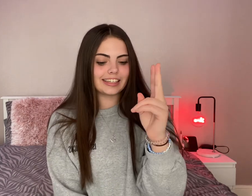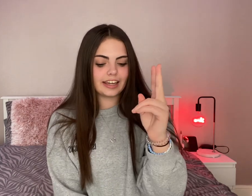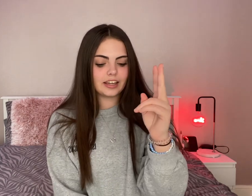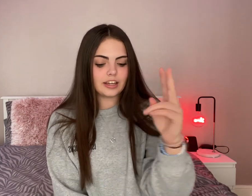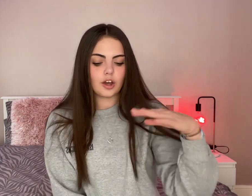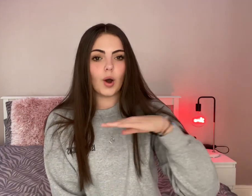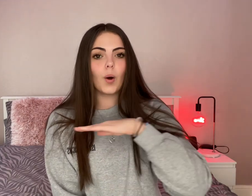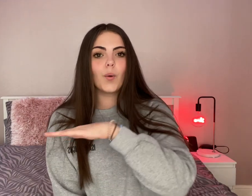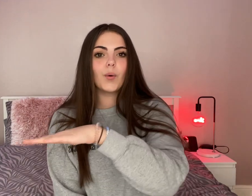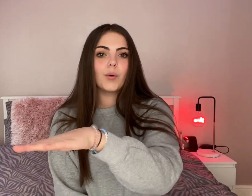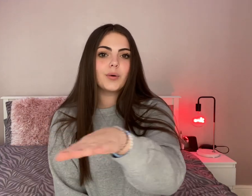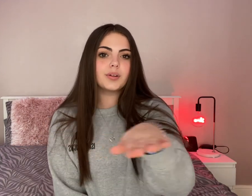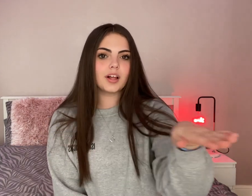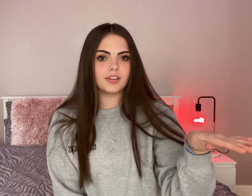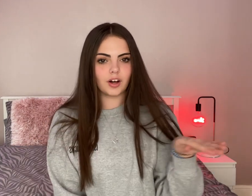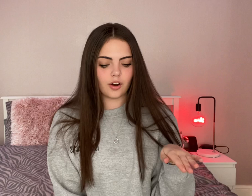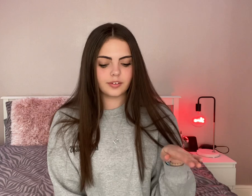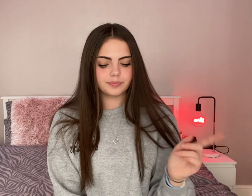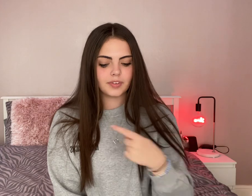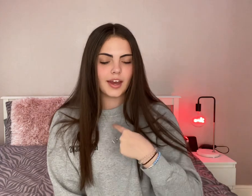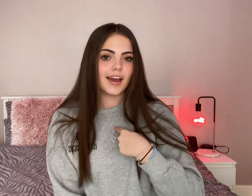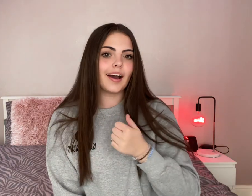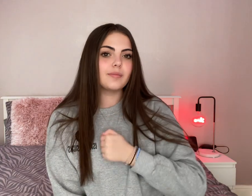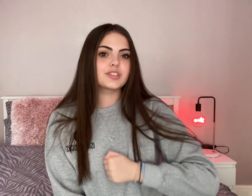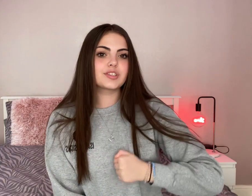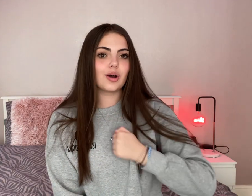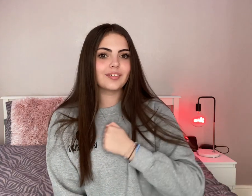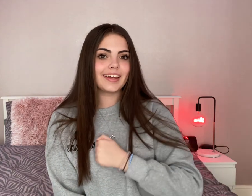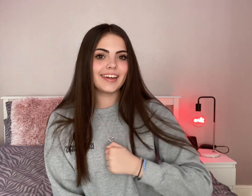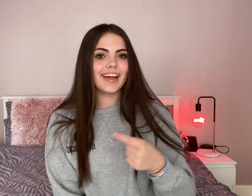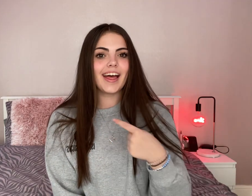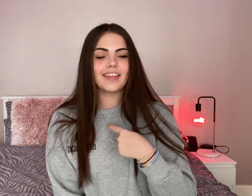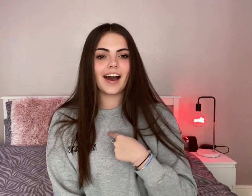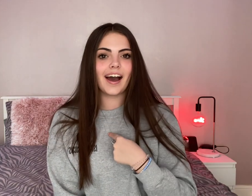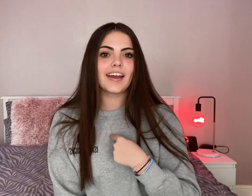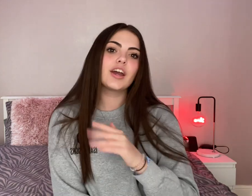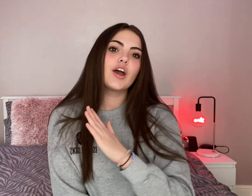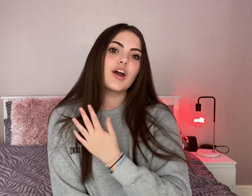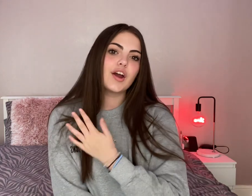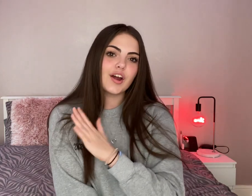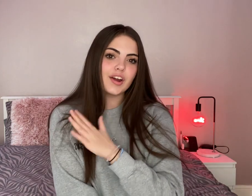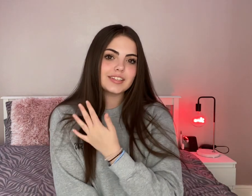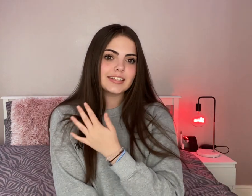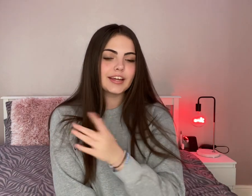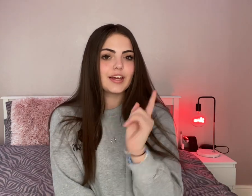it all along. I'm sorry that I hurt